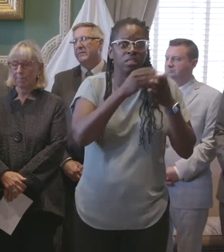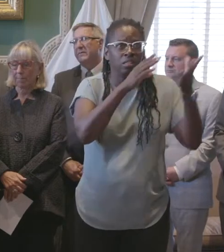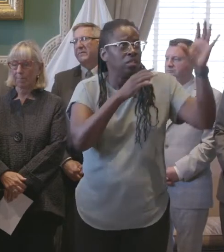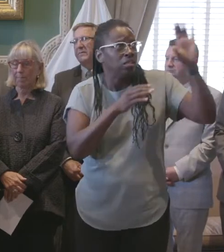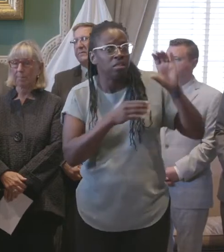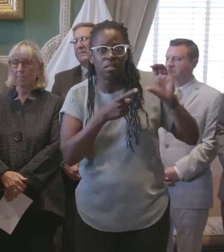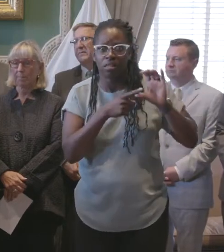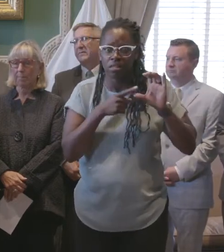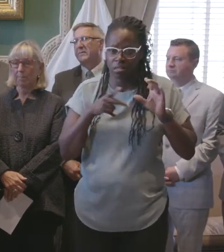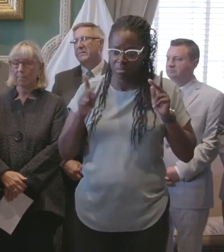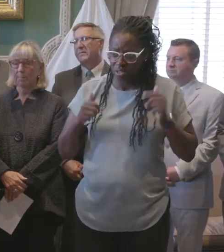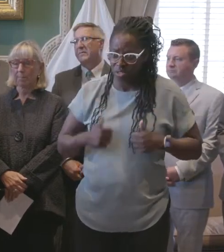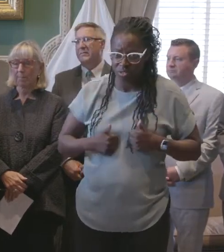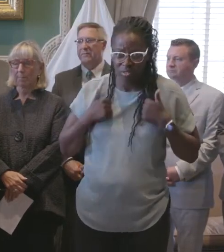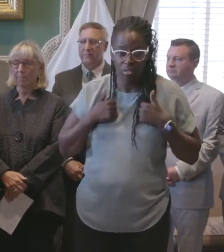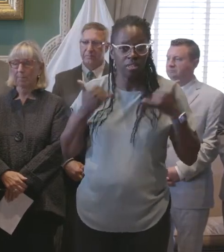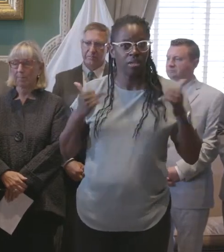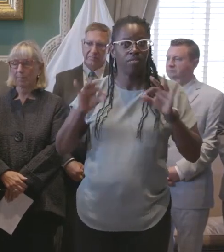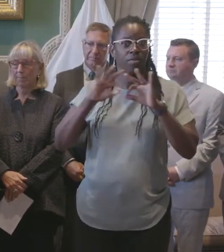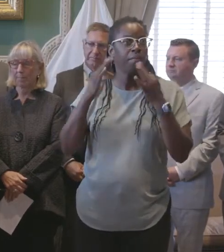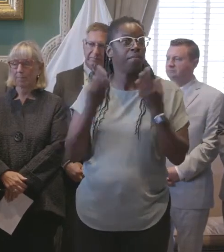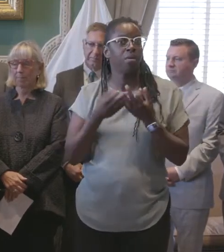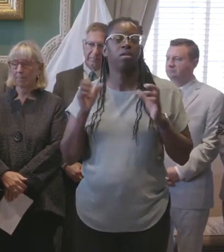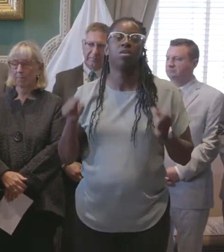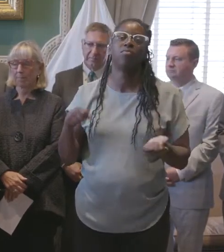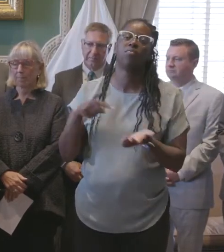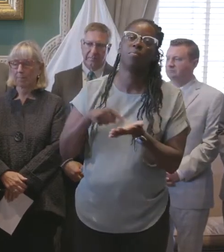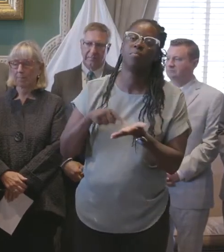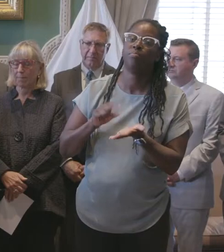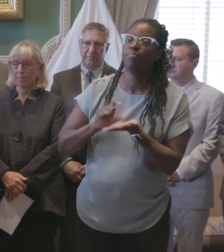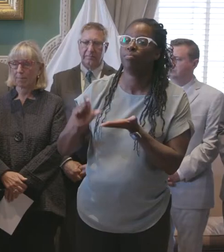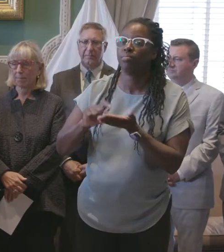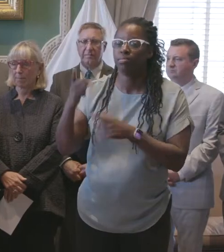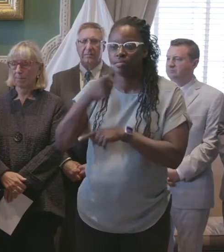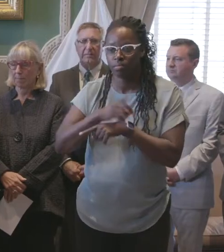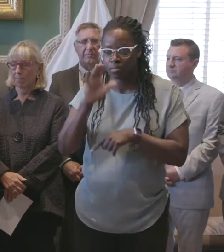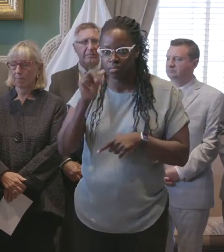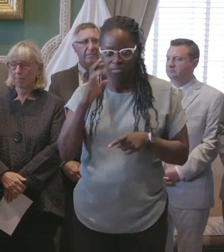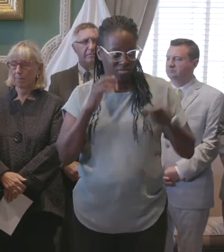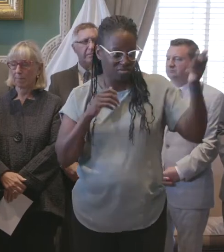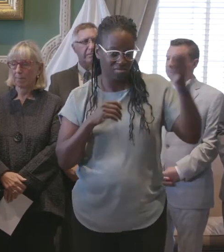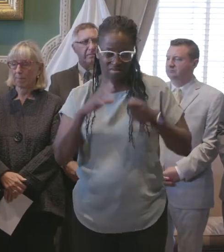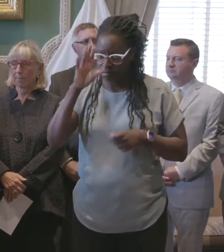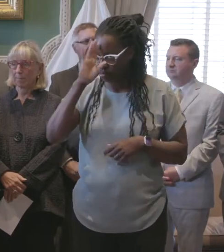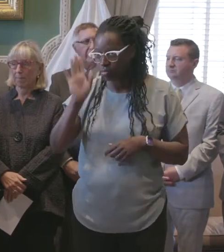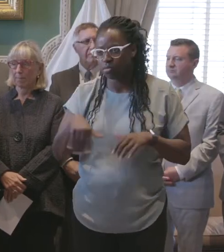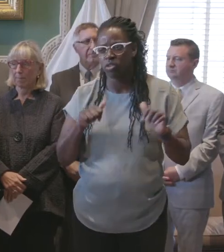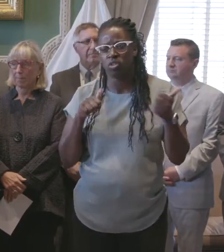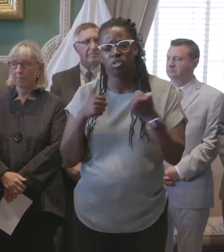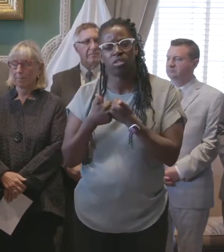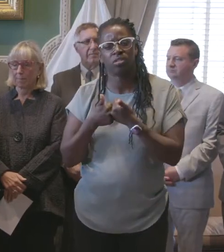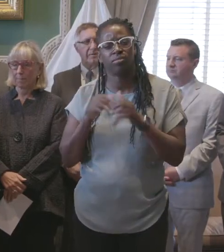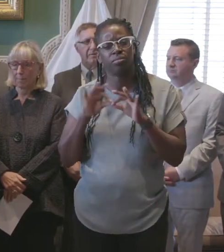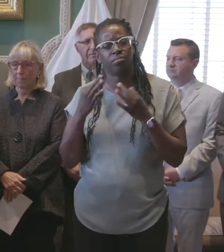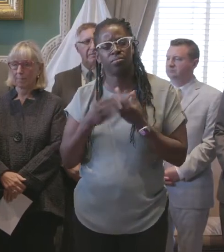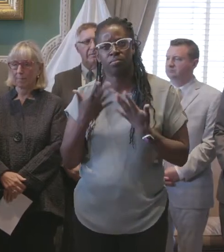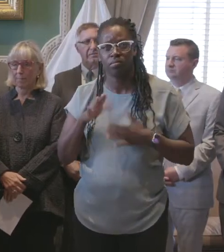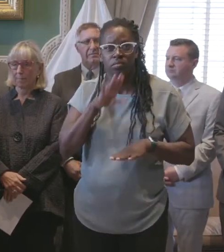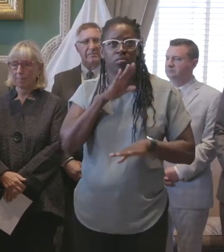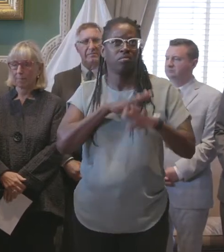that's affordable. We know that child care is a nationwide challenge, and once again, Massachusetts is